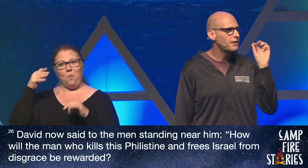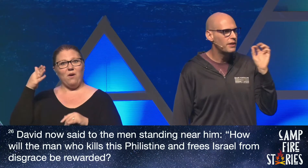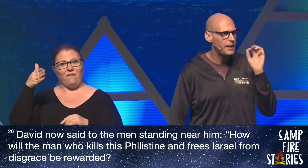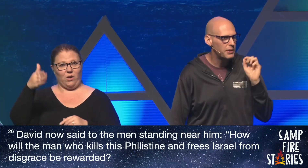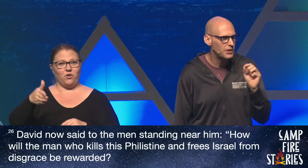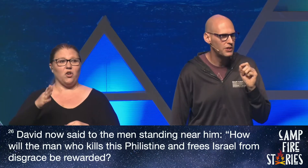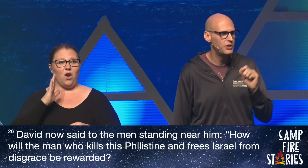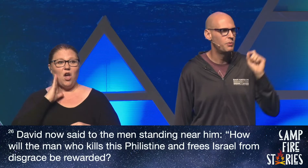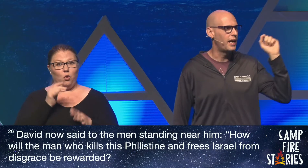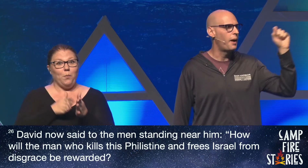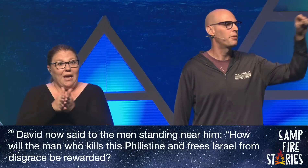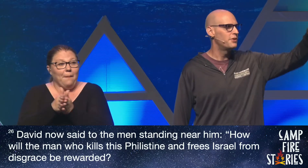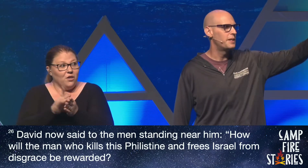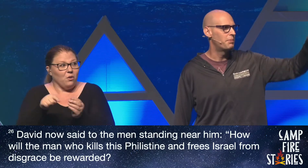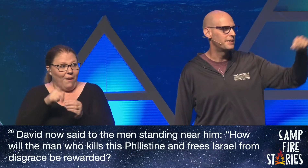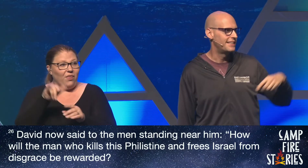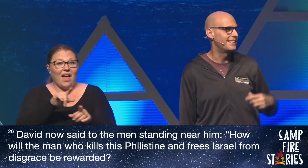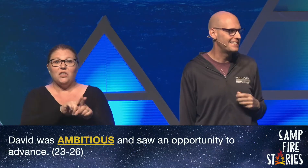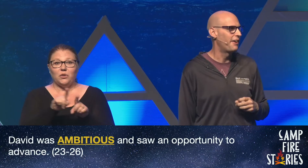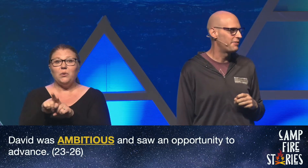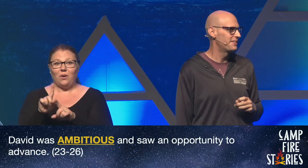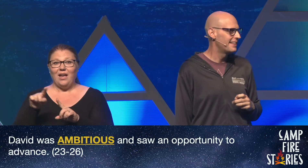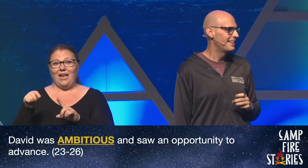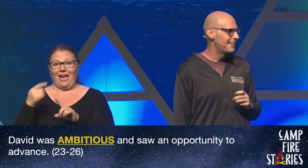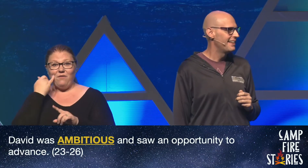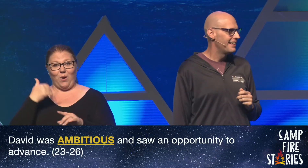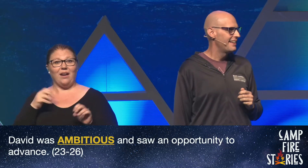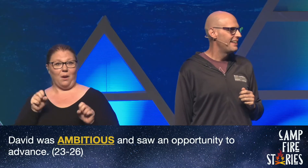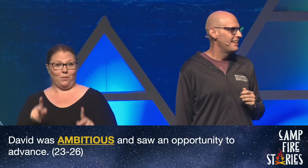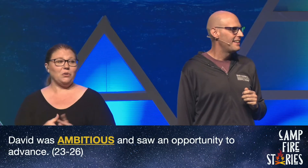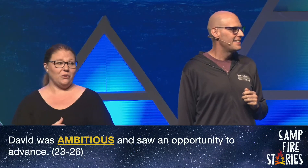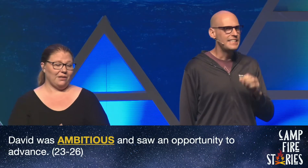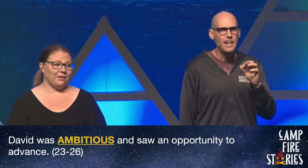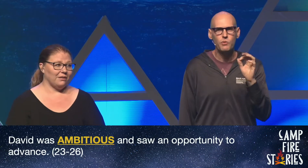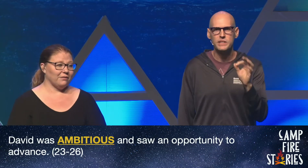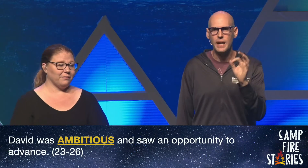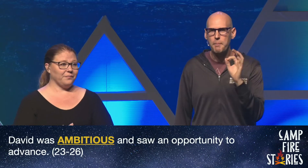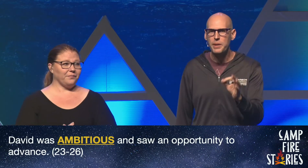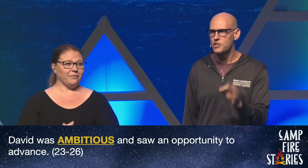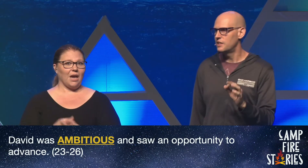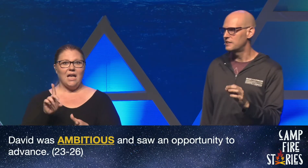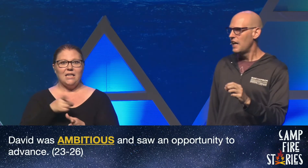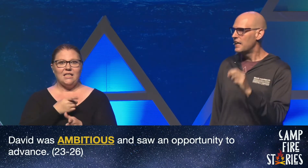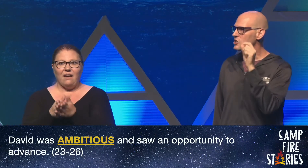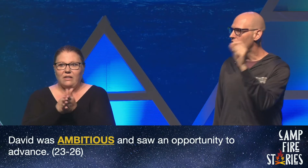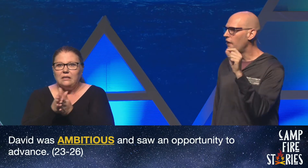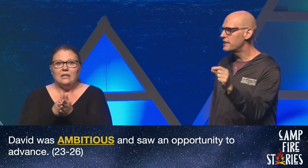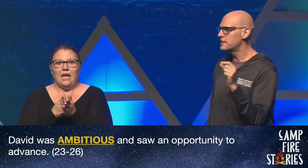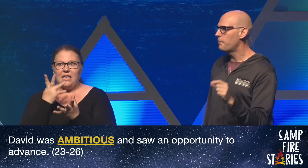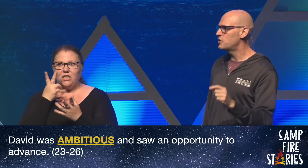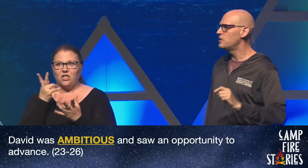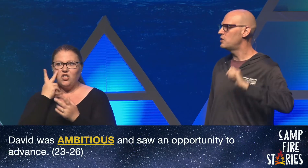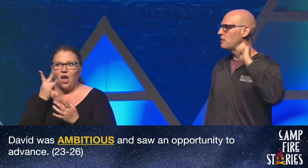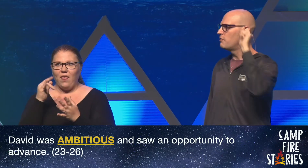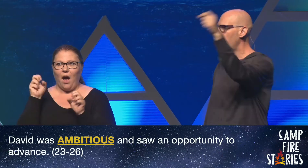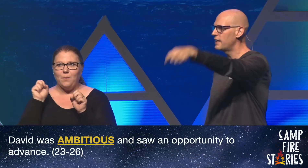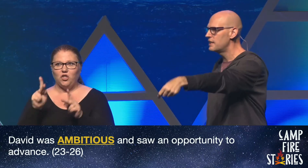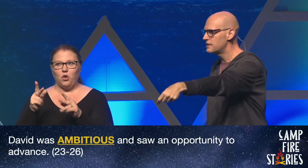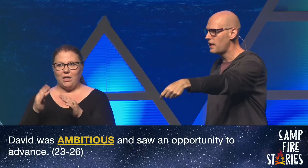you'd be a little ambitious too when an opportunity presented itself. See, David was ambitious, and he saw this opportunity